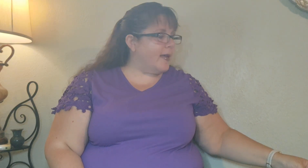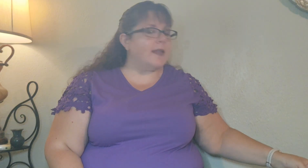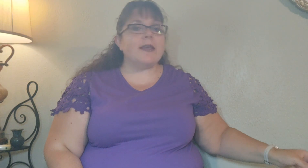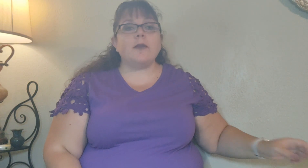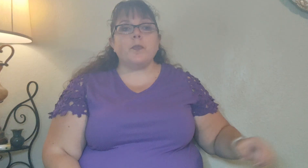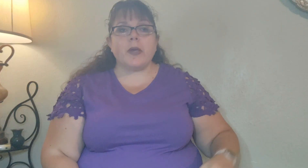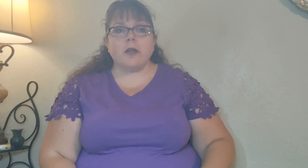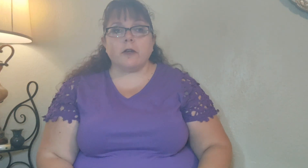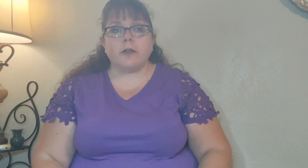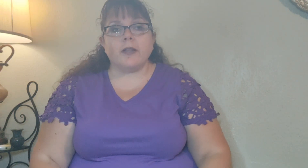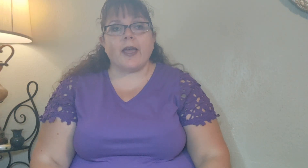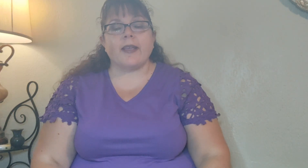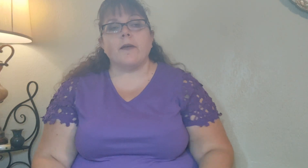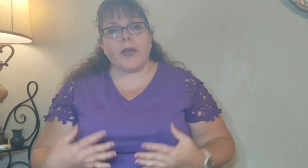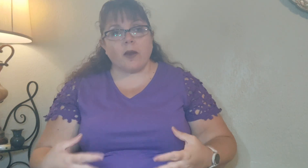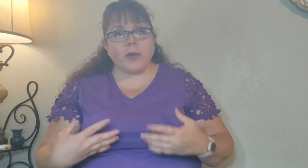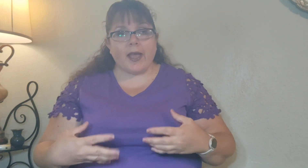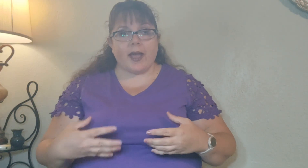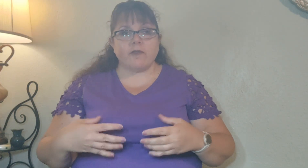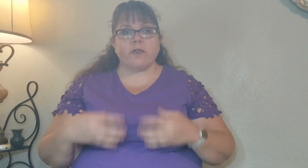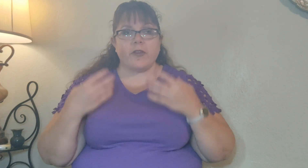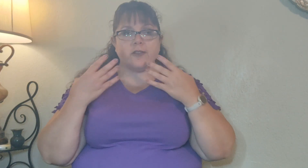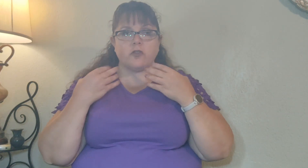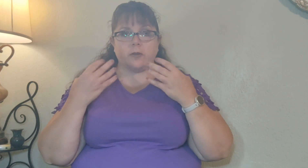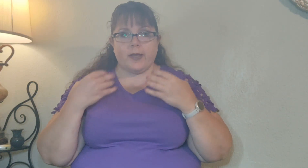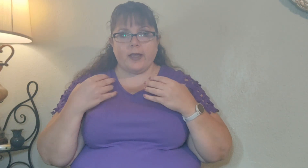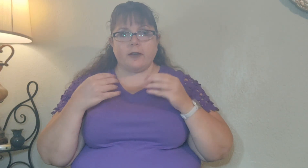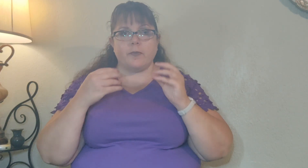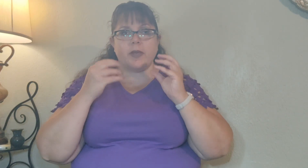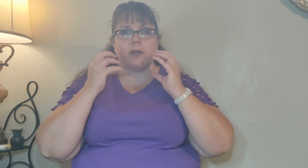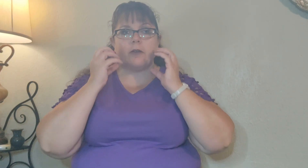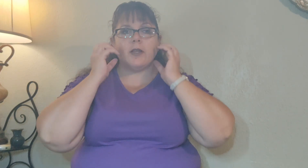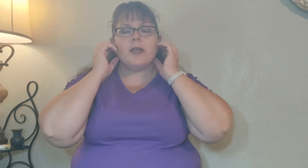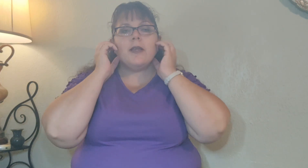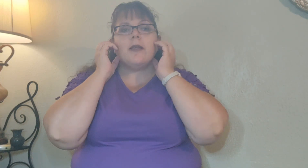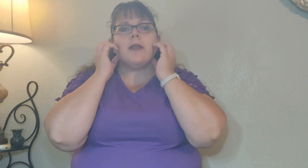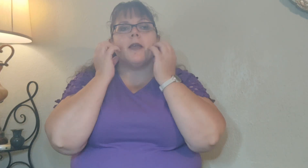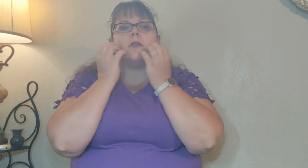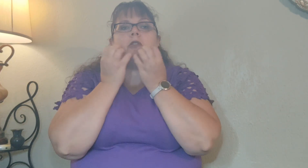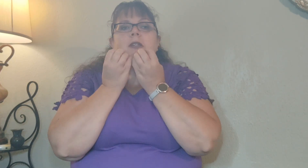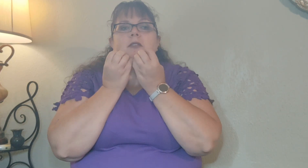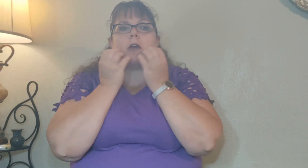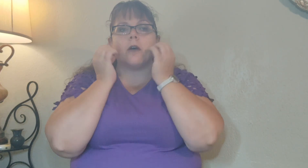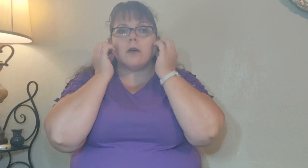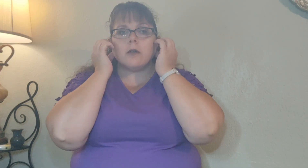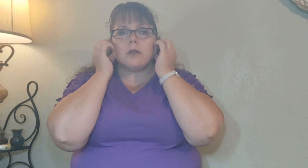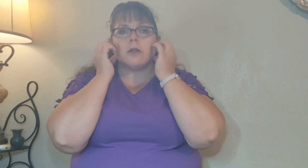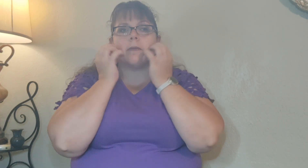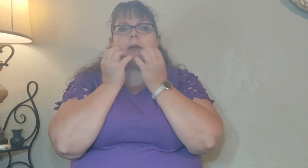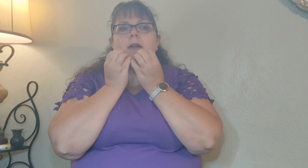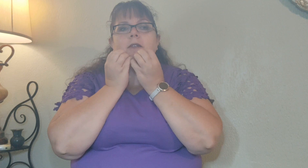And then beard, like a man would have, a facial hair beard, is just all